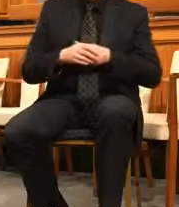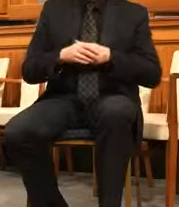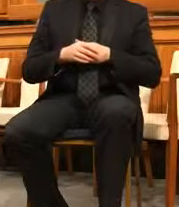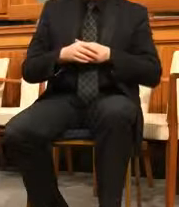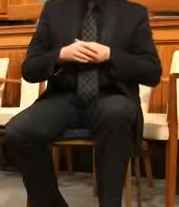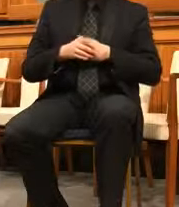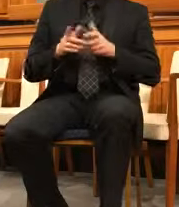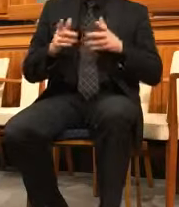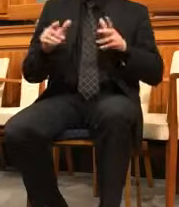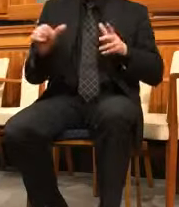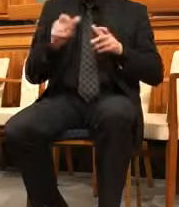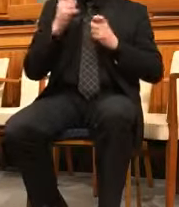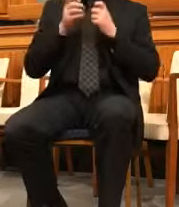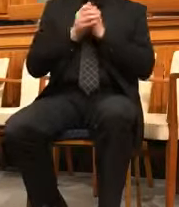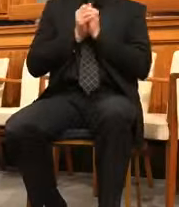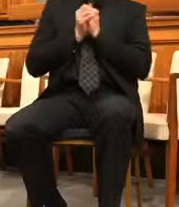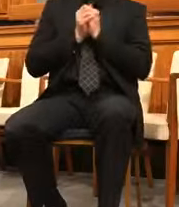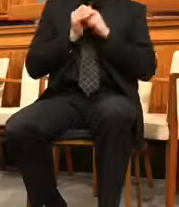hell.